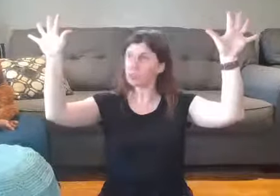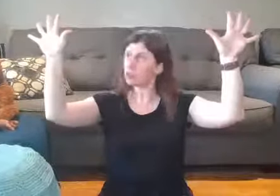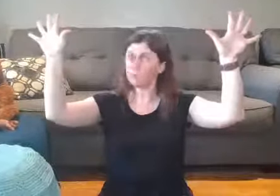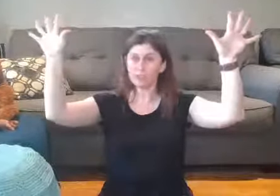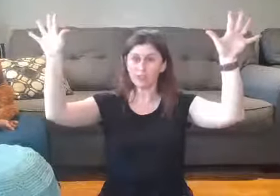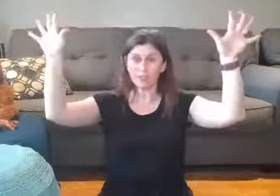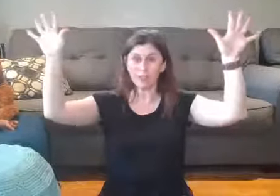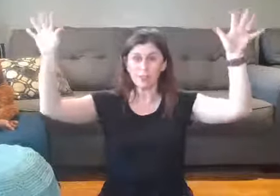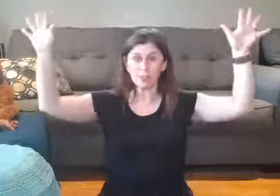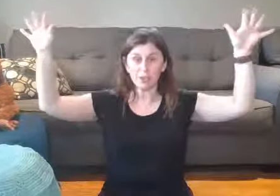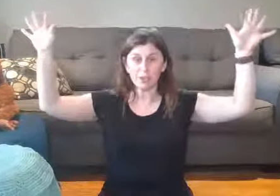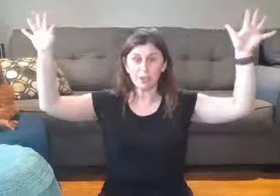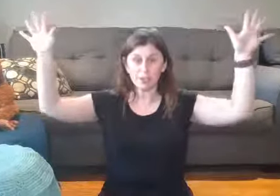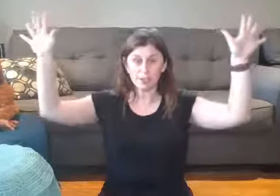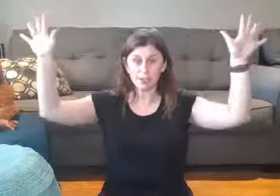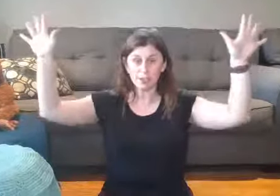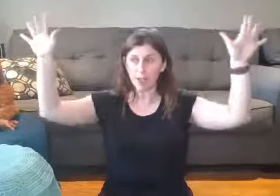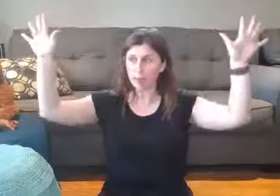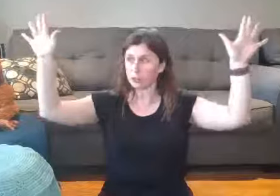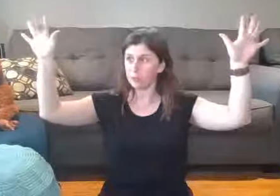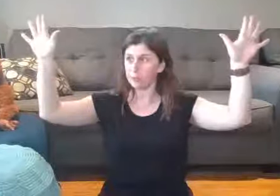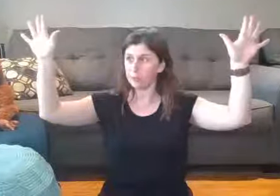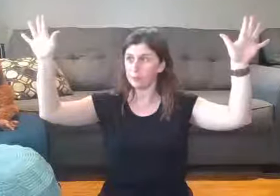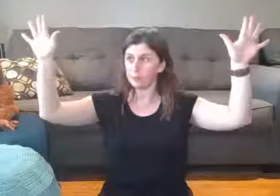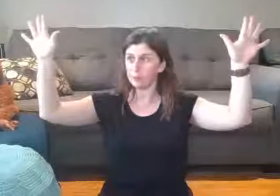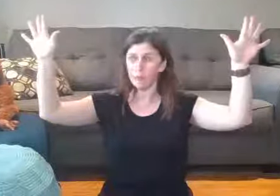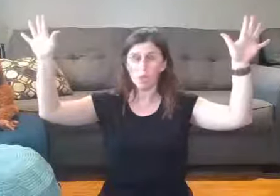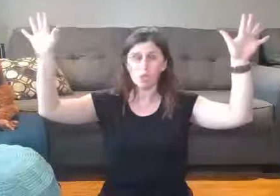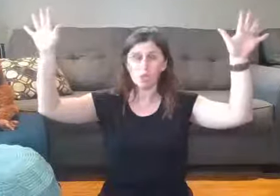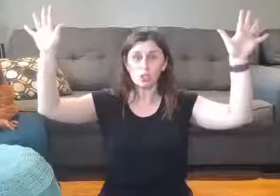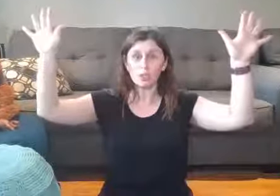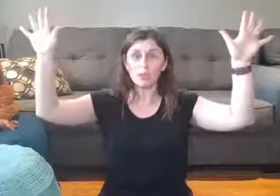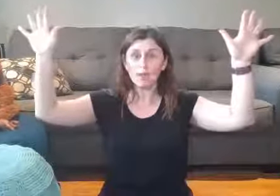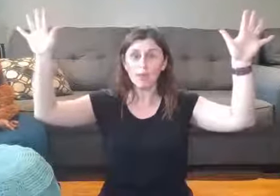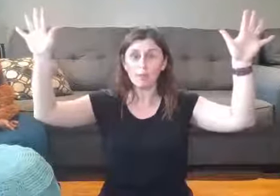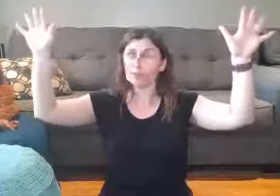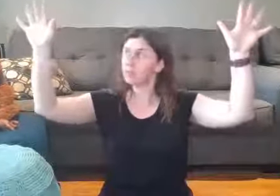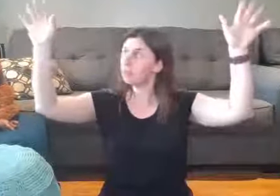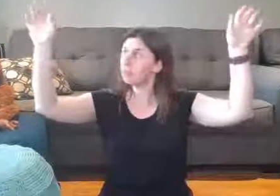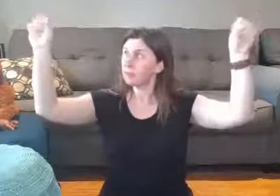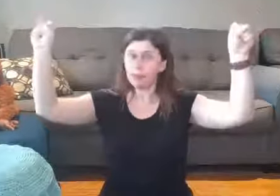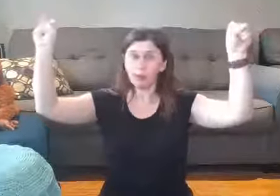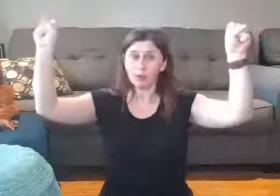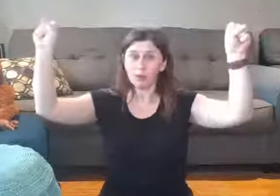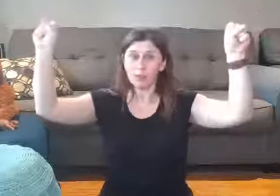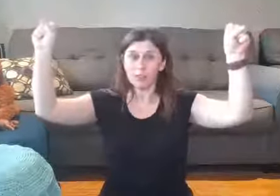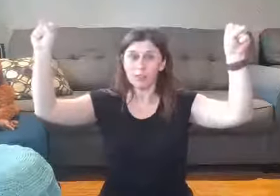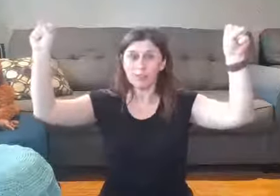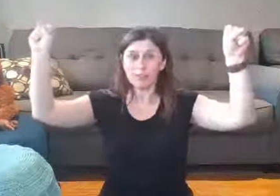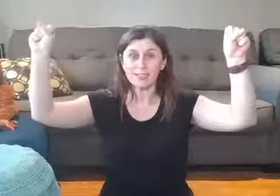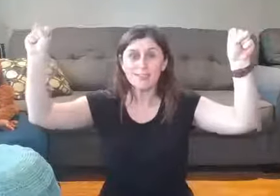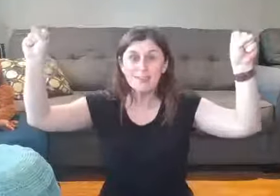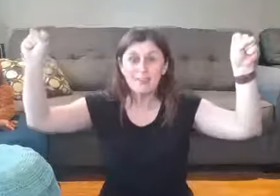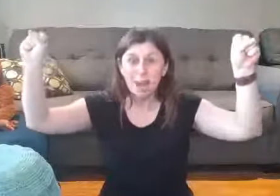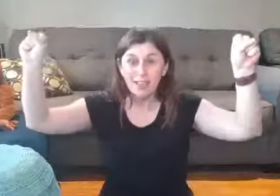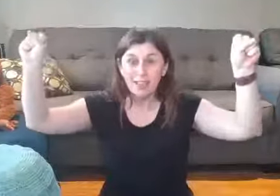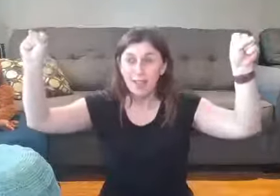your fingers out. These are your branches of your apple tree. Two little apples. Close your fists. Smiled at